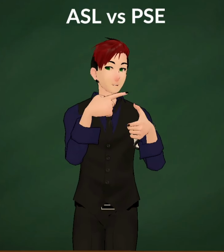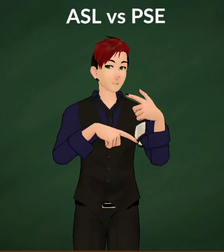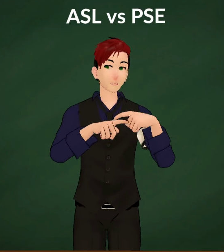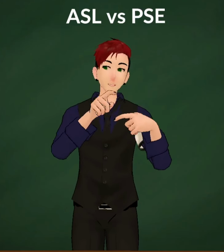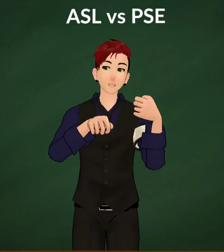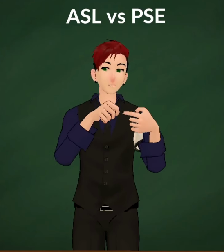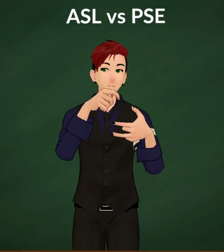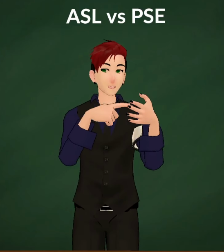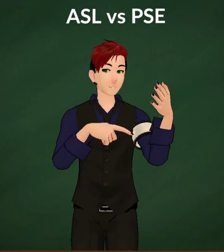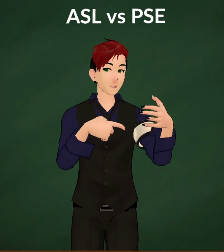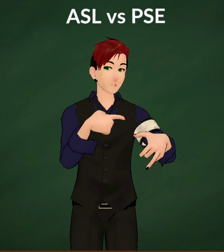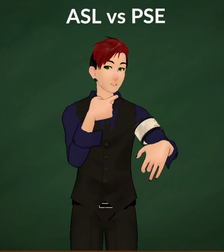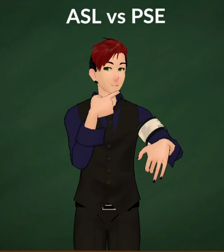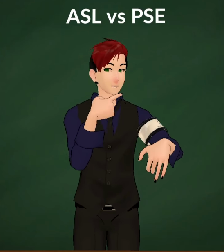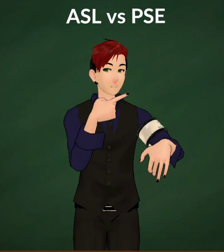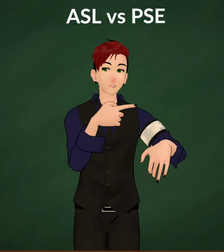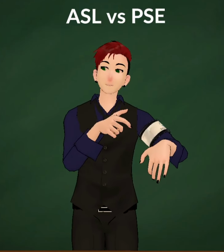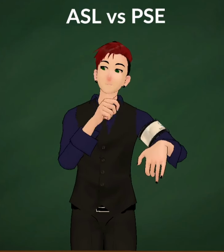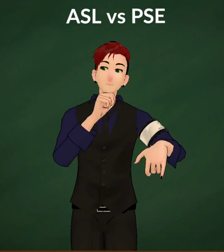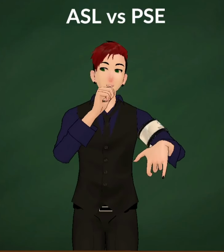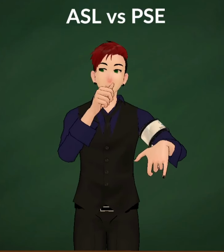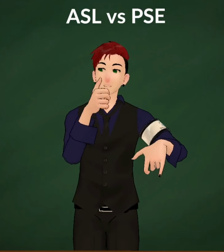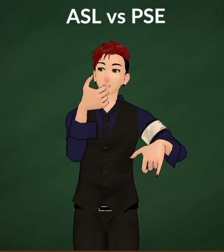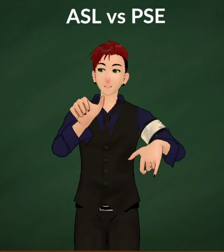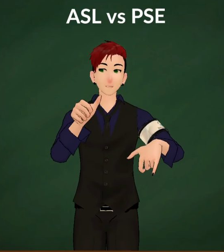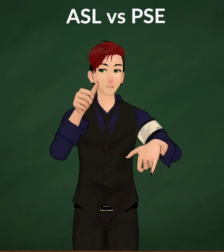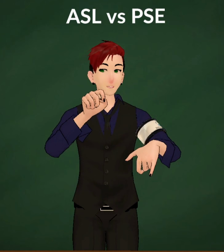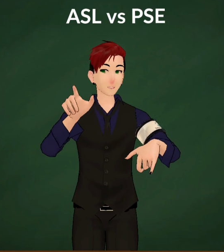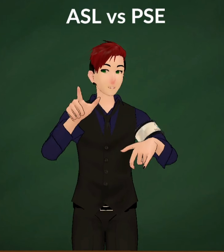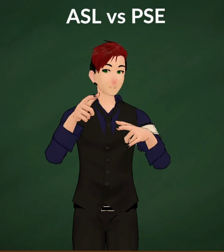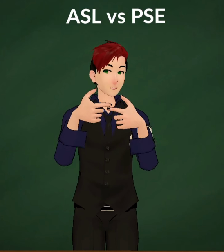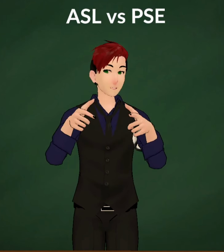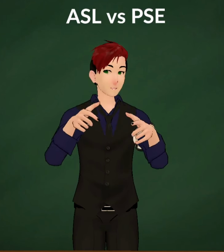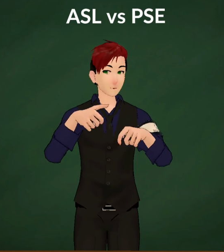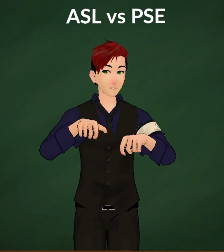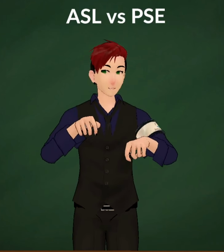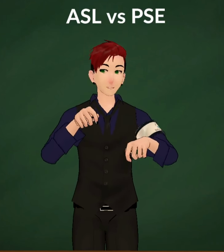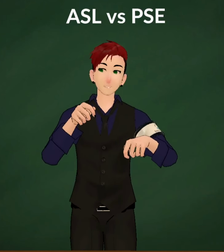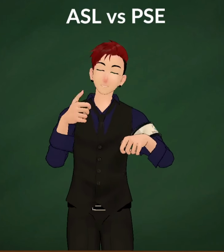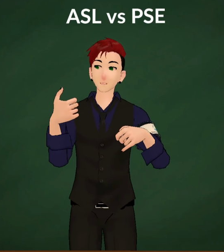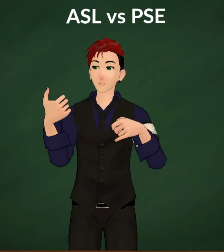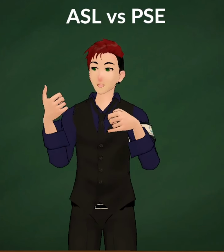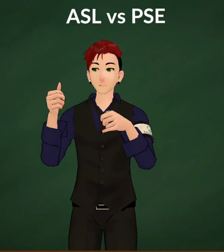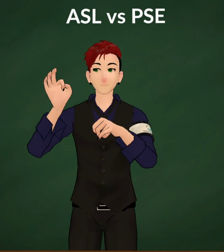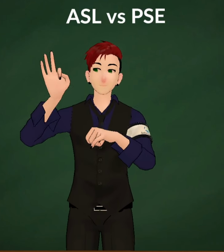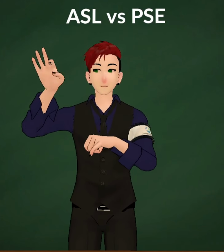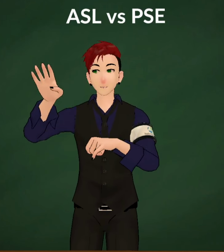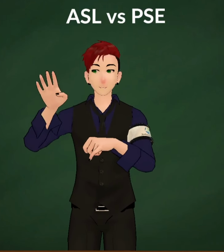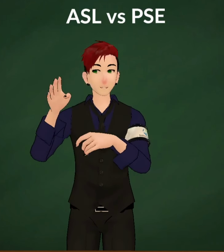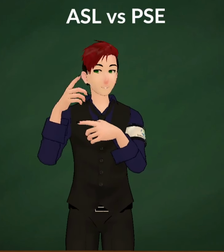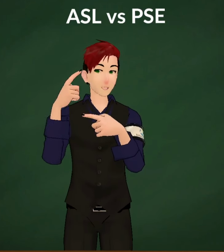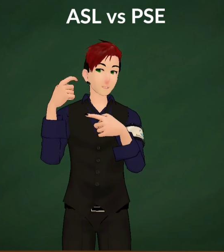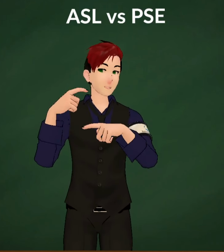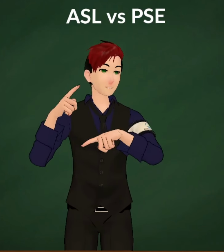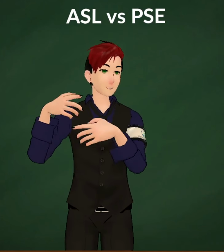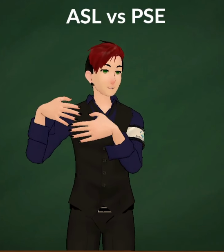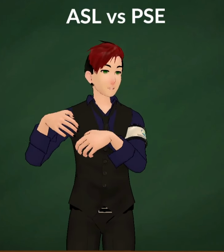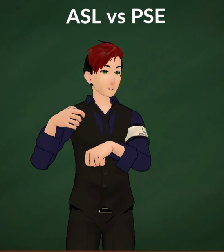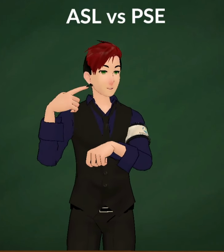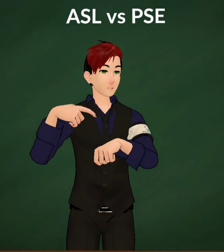my signs are exactly what I'm saying. There's not any ASL grammar in it, though I'm throwing in some because it's just habit for